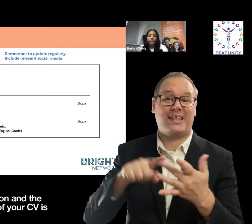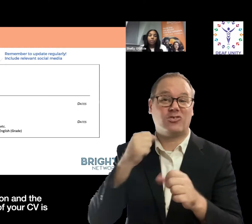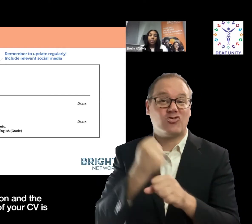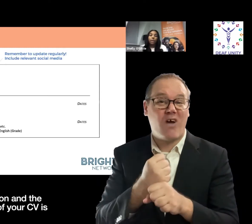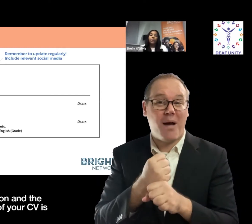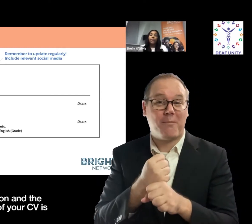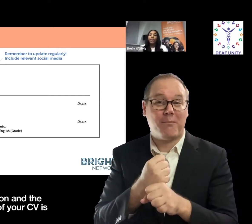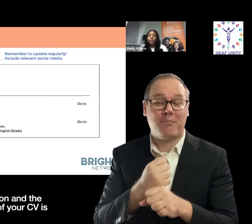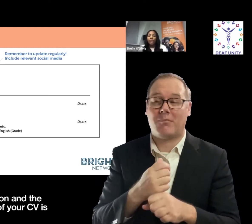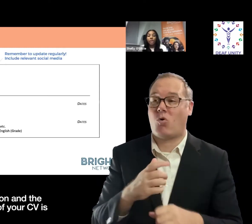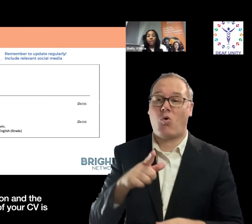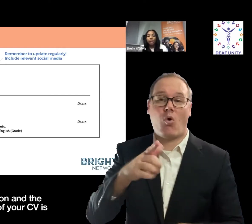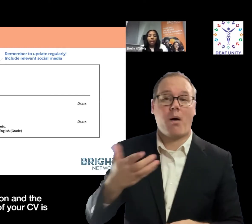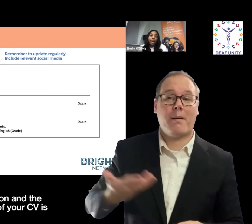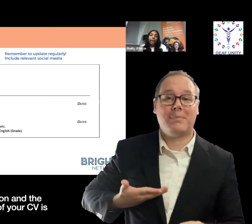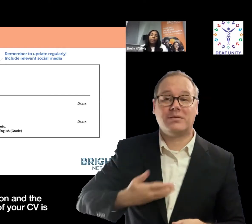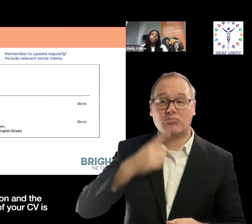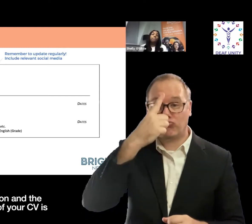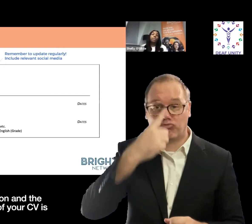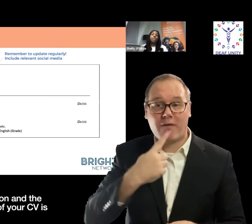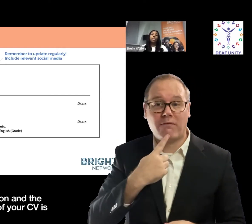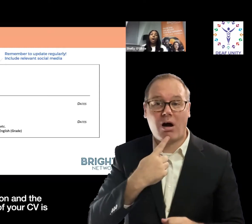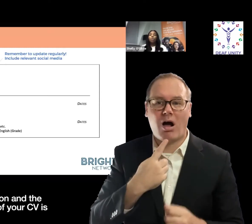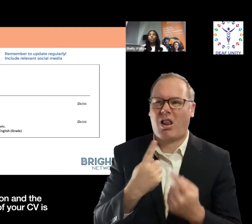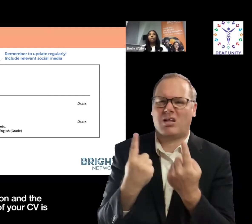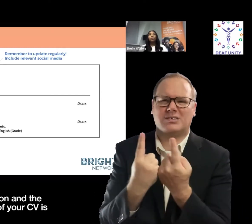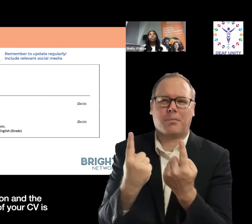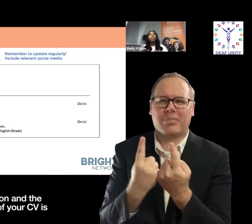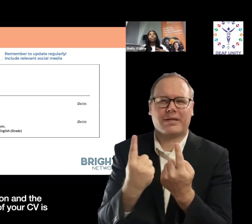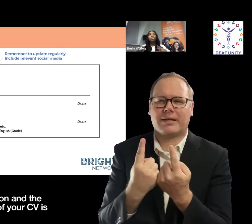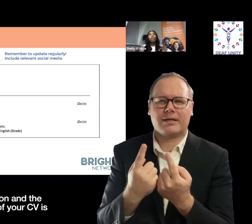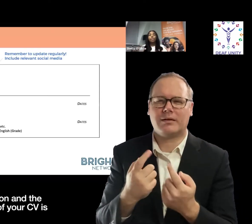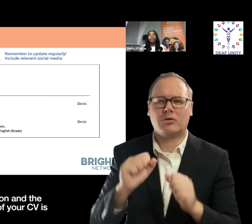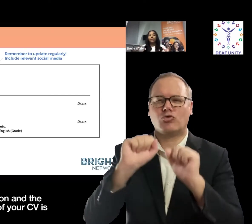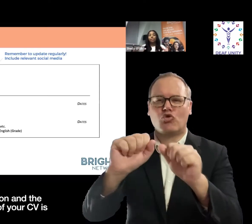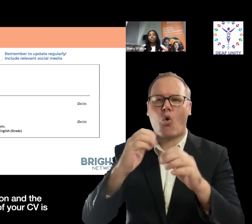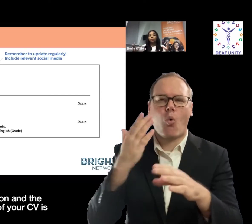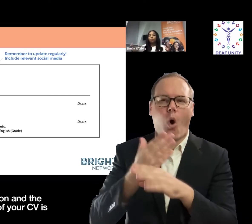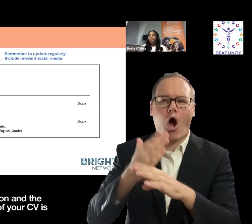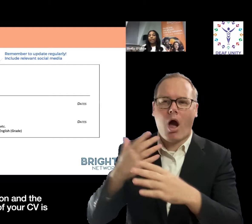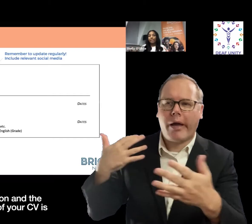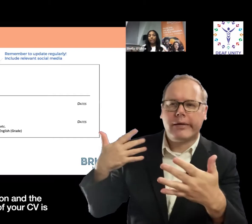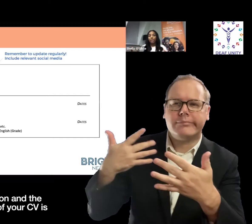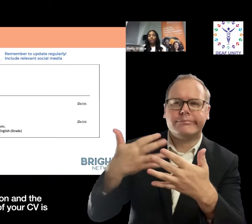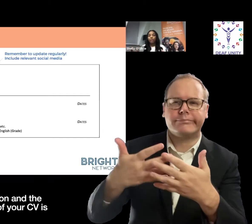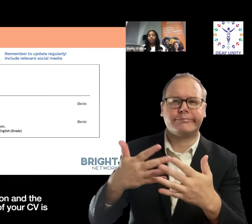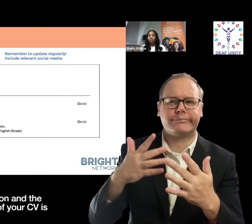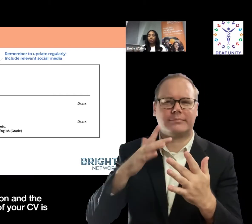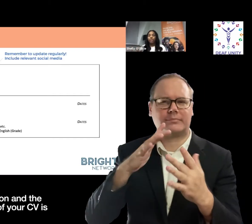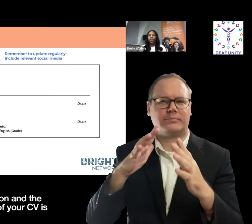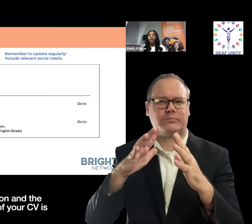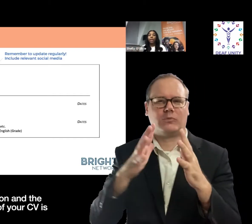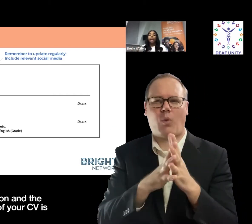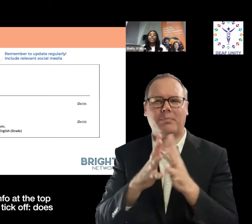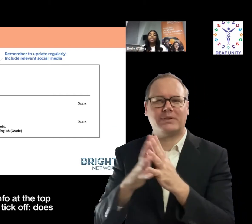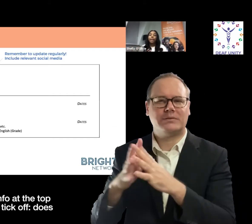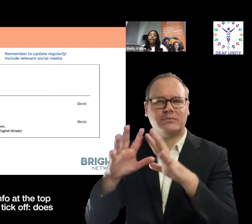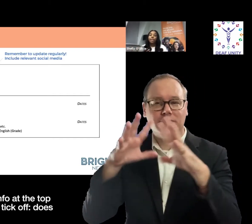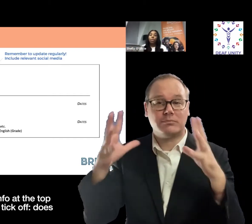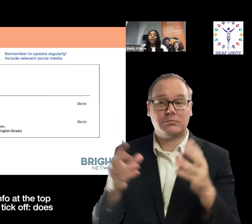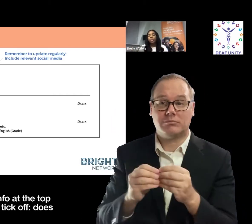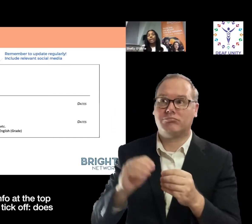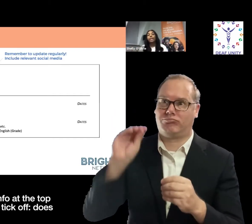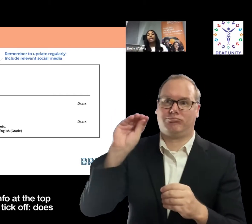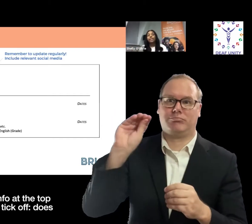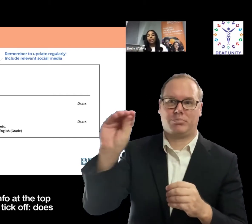Next is all around kind of education. The whole premise of the first section of your CV is to place